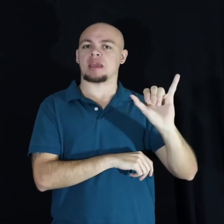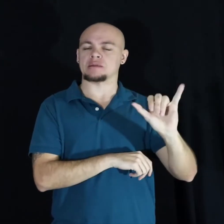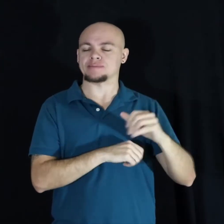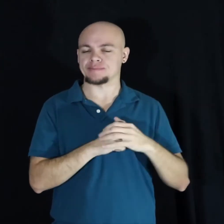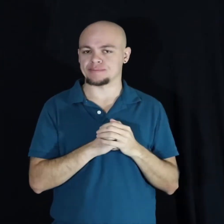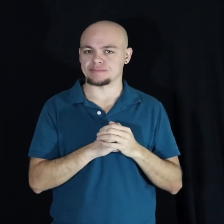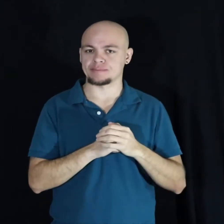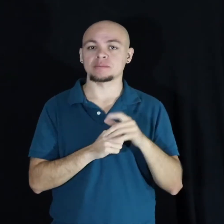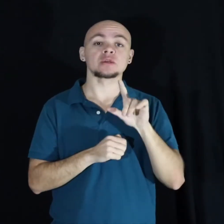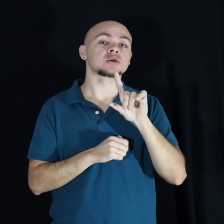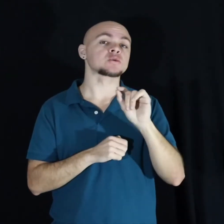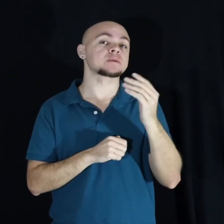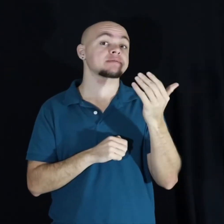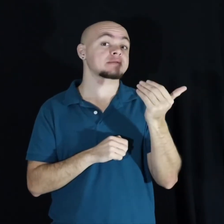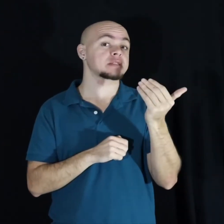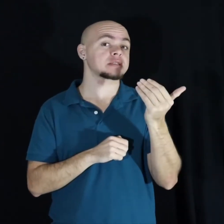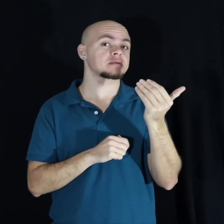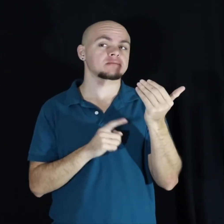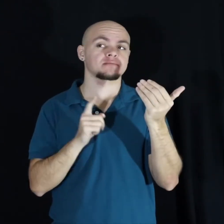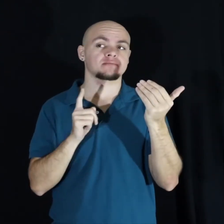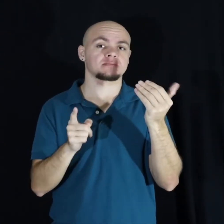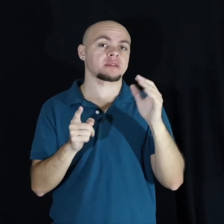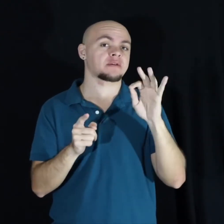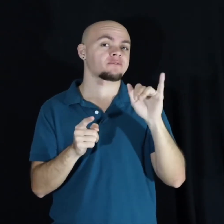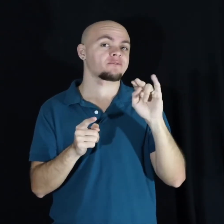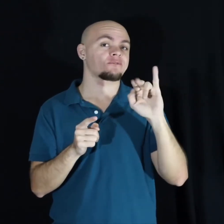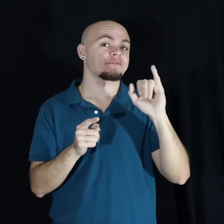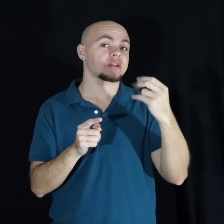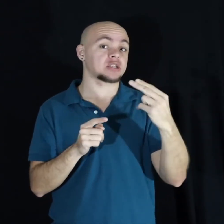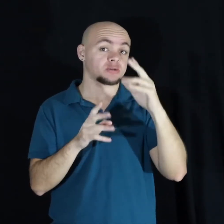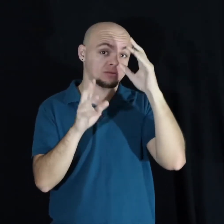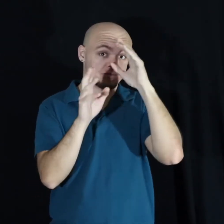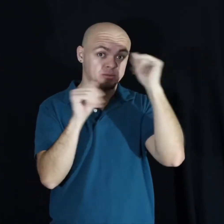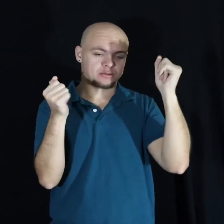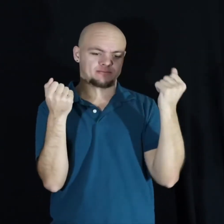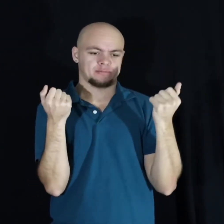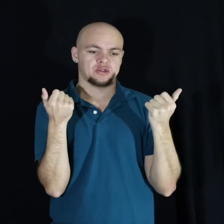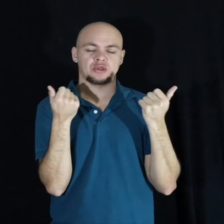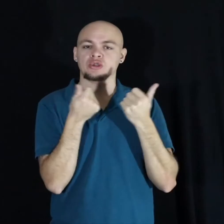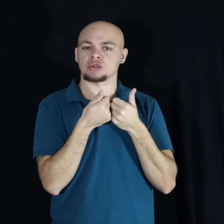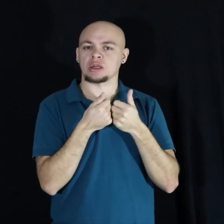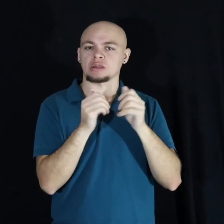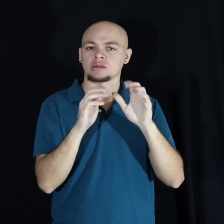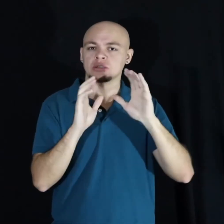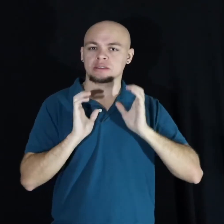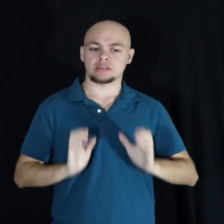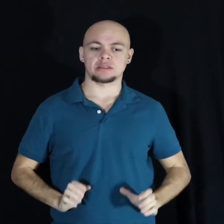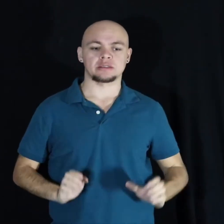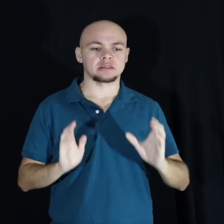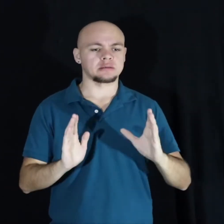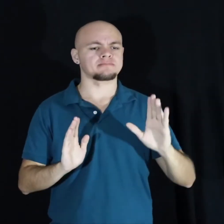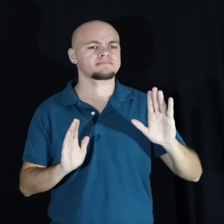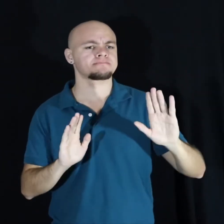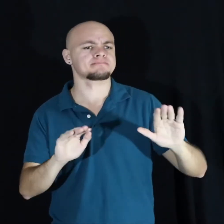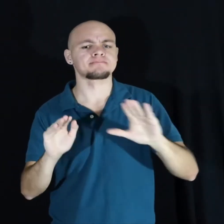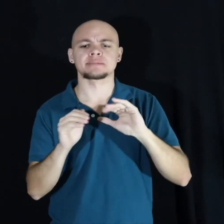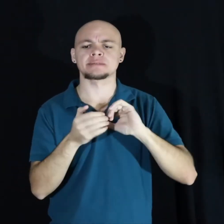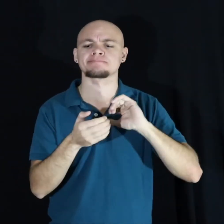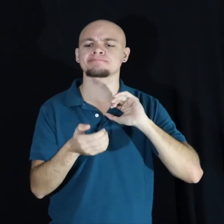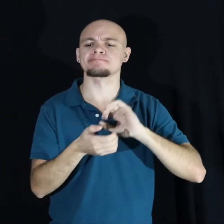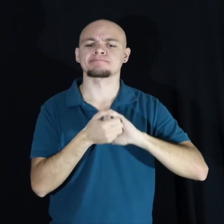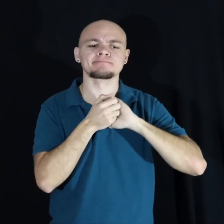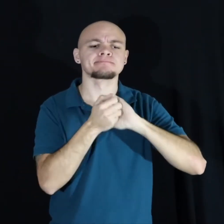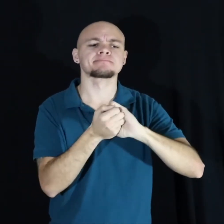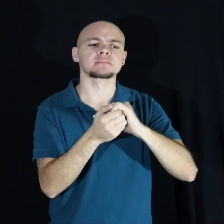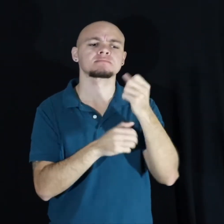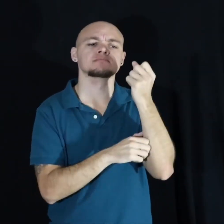In 2015, the Finnish president challenged all of his citizens and said, let's do something together to